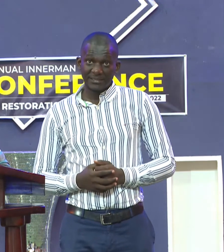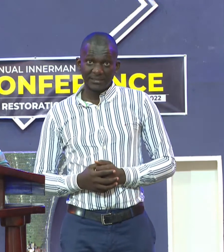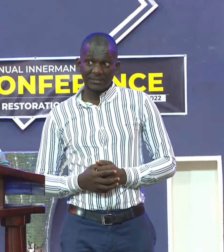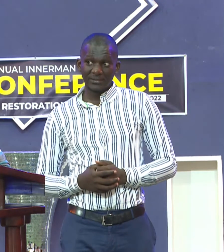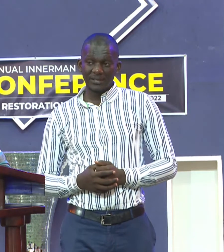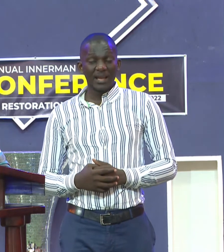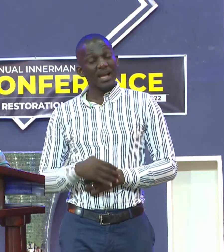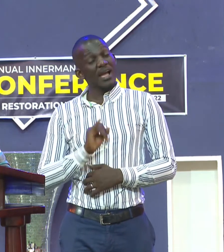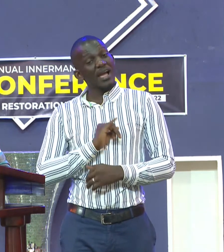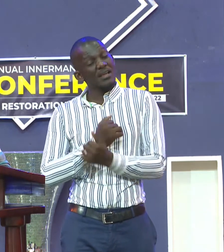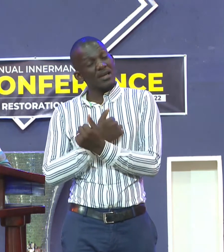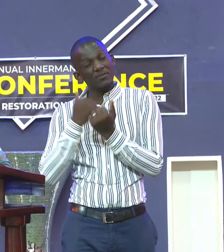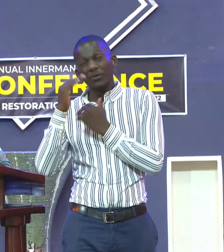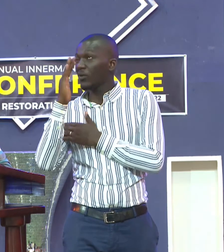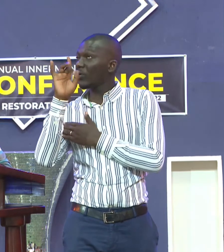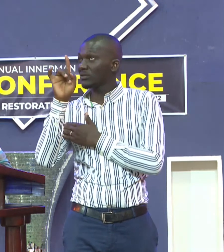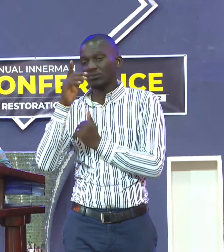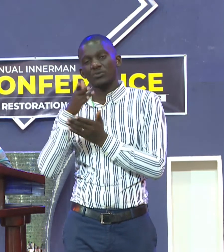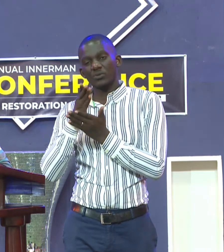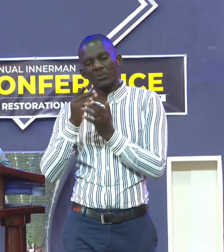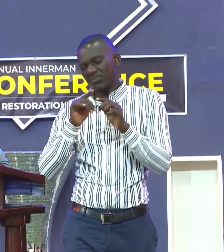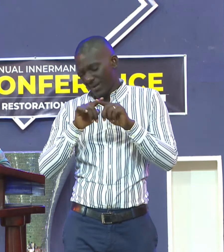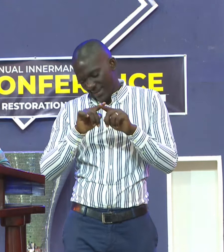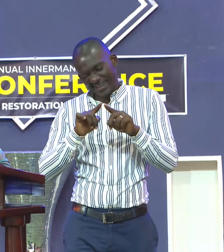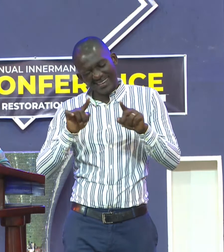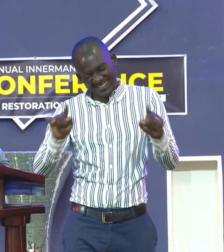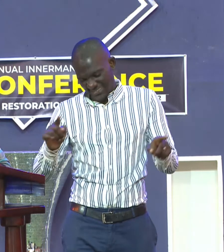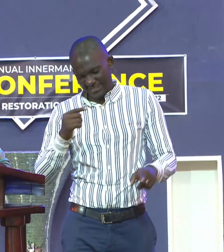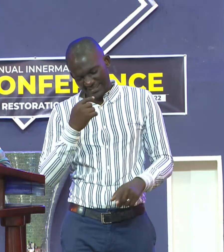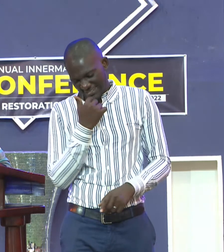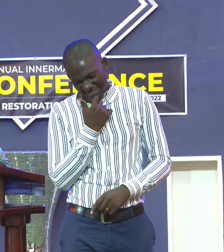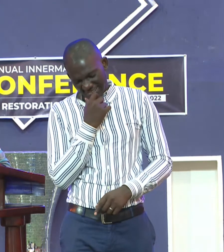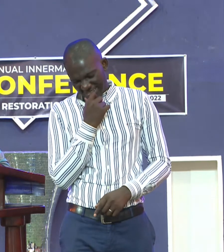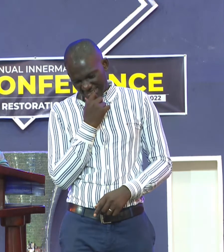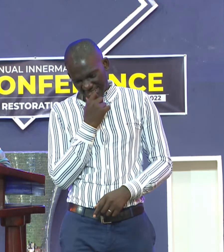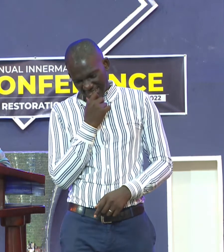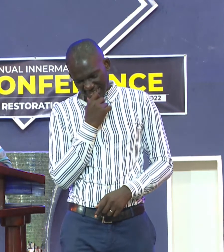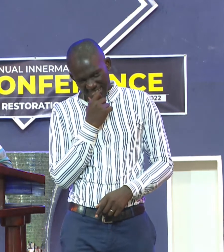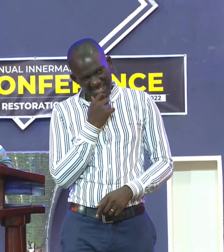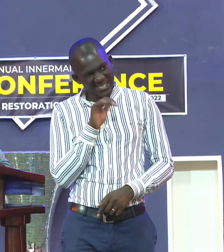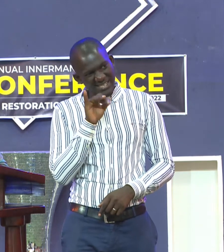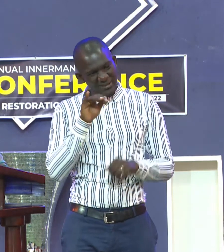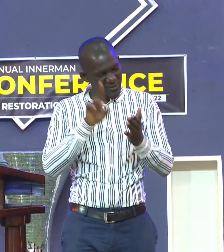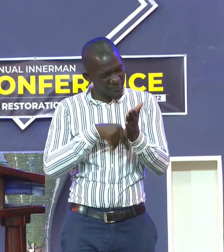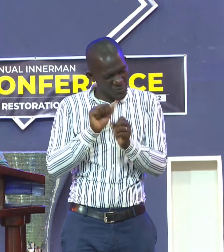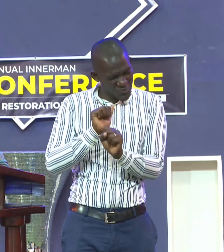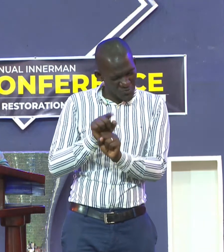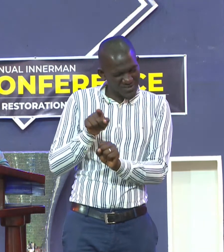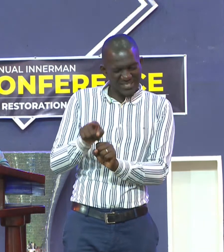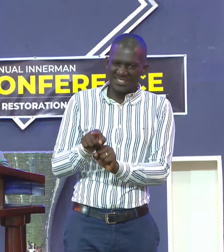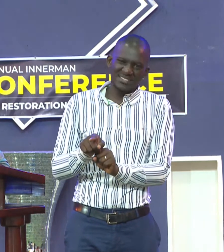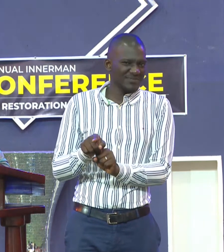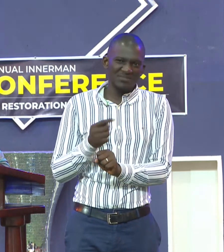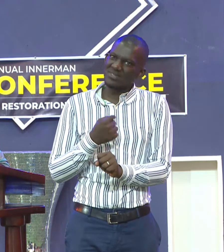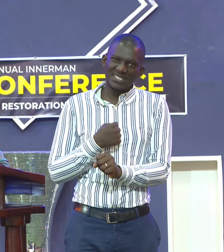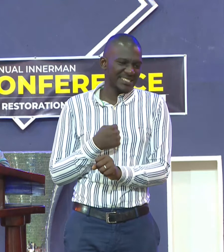Katonda mwagala. I love God. Na ye. But kino bwe sikikole siyitawo. If I do not do